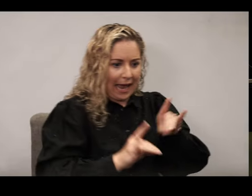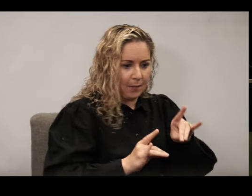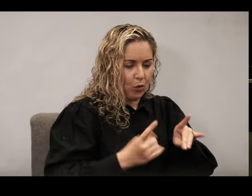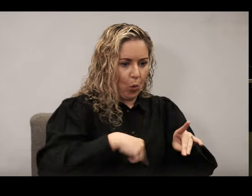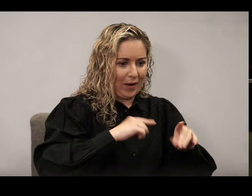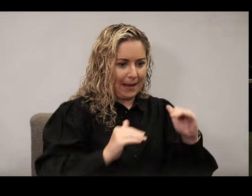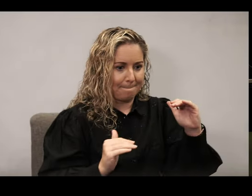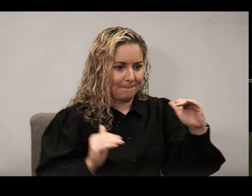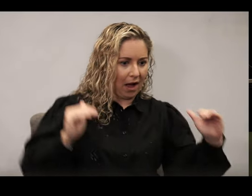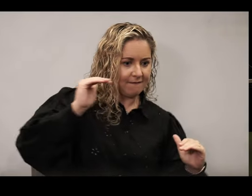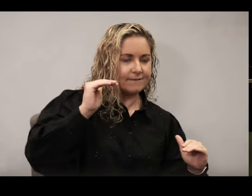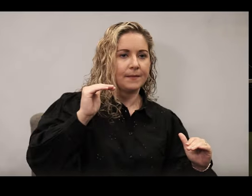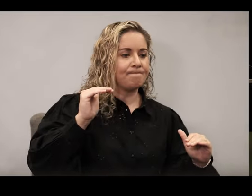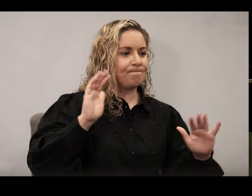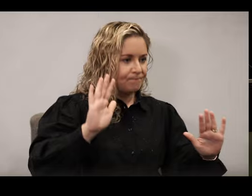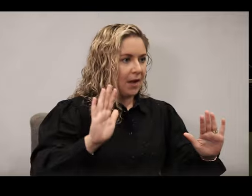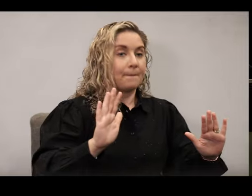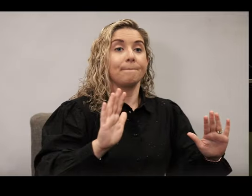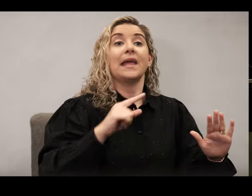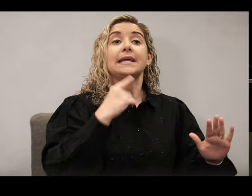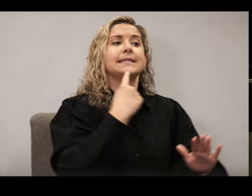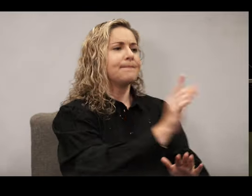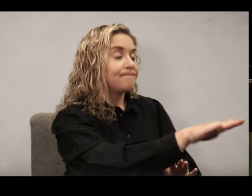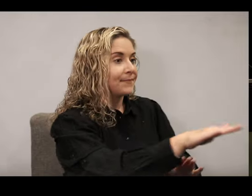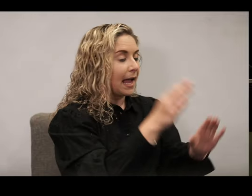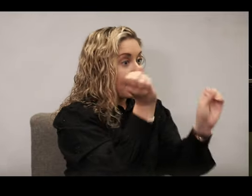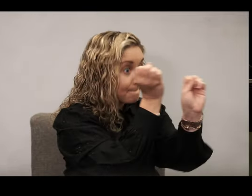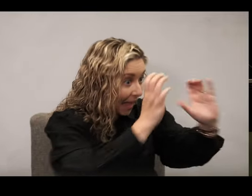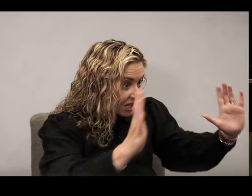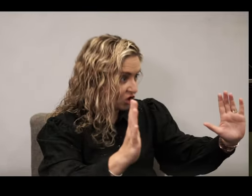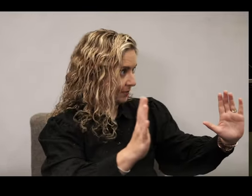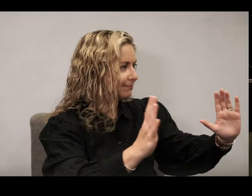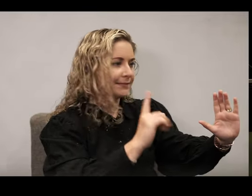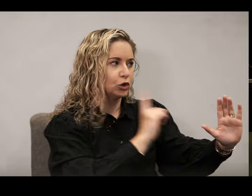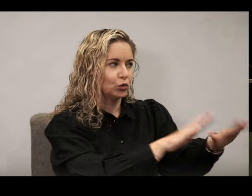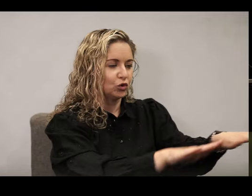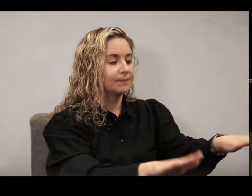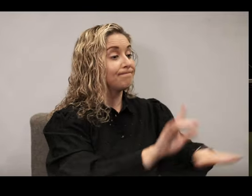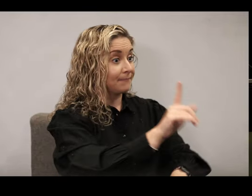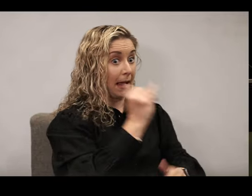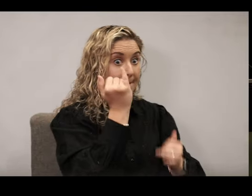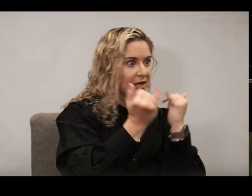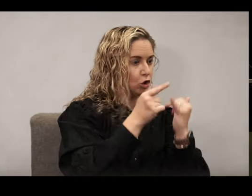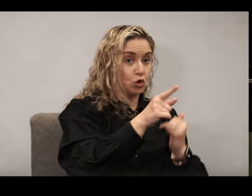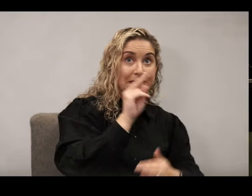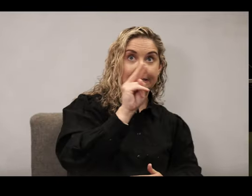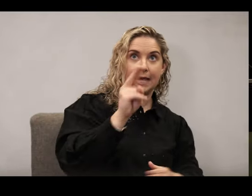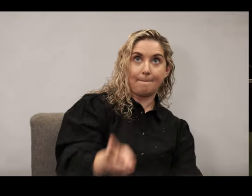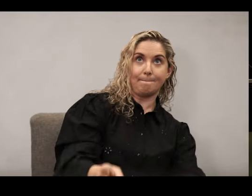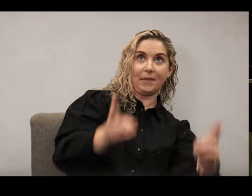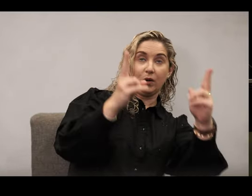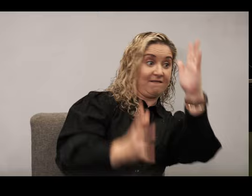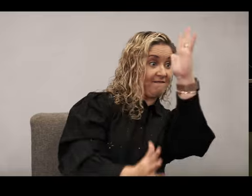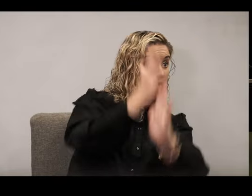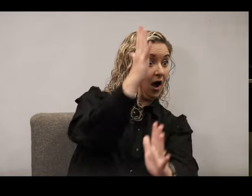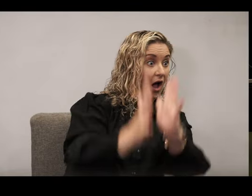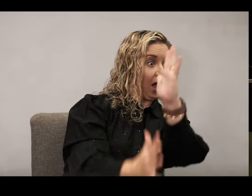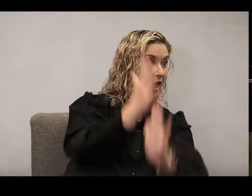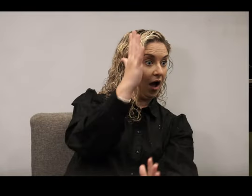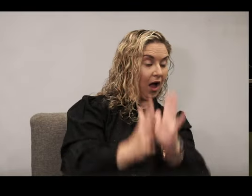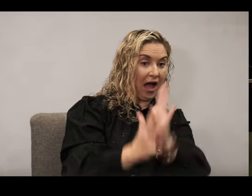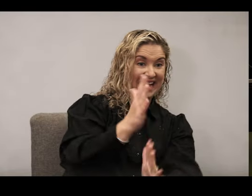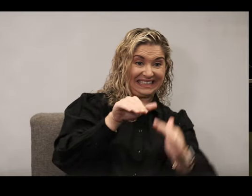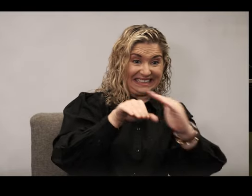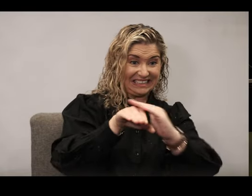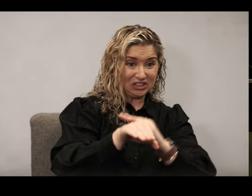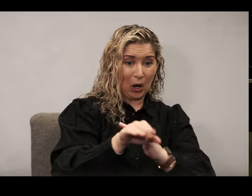so I don't know exactly how it went. But it went something like this. Imagine you come across a burning building. Trapped inside the burning building are a dog